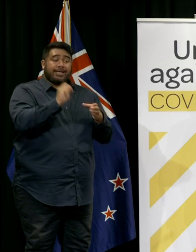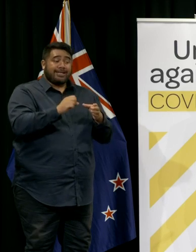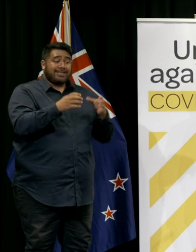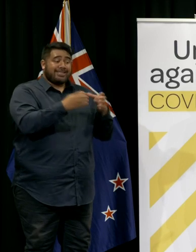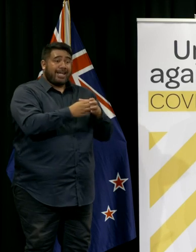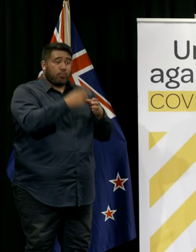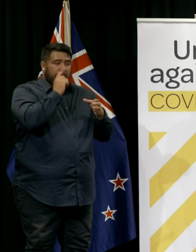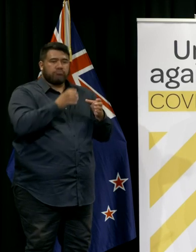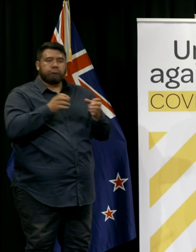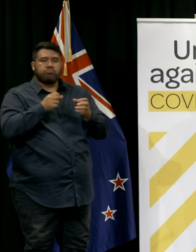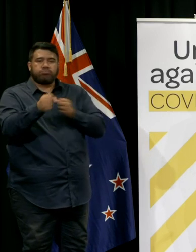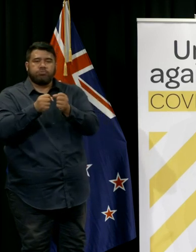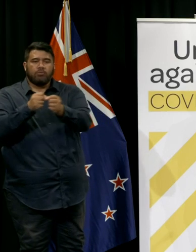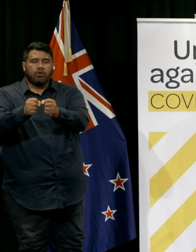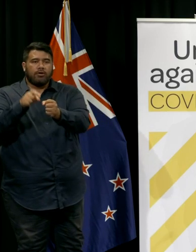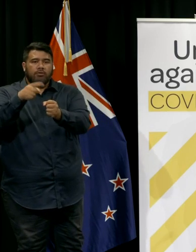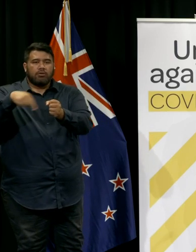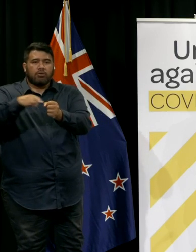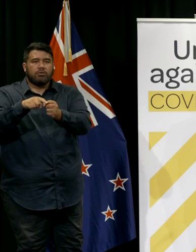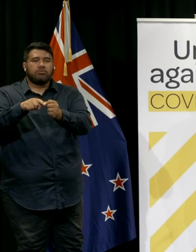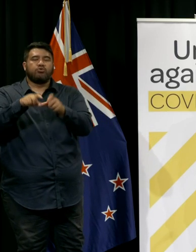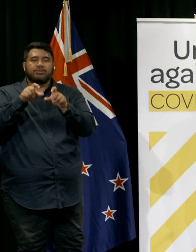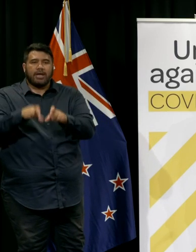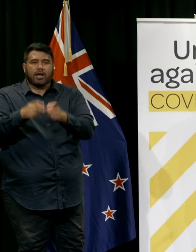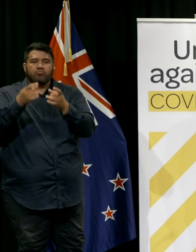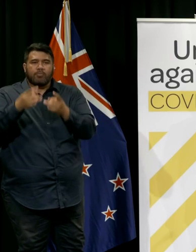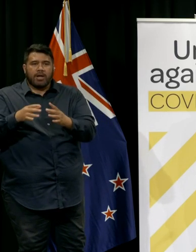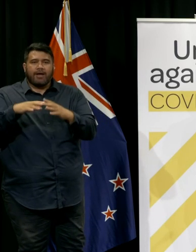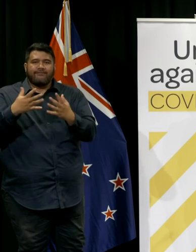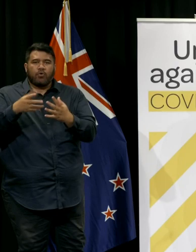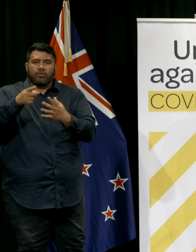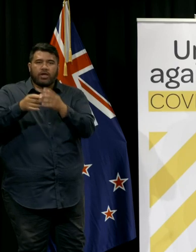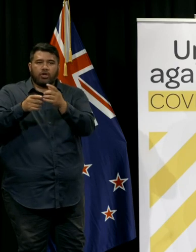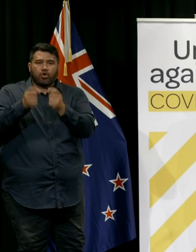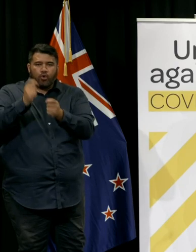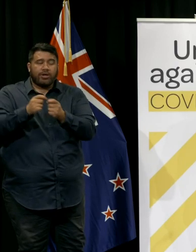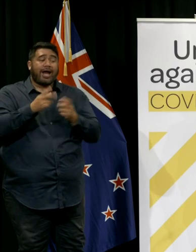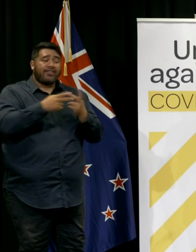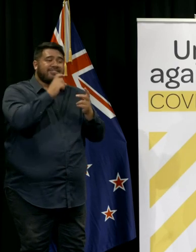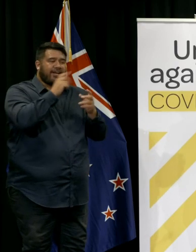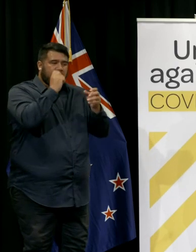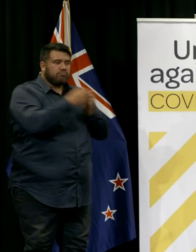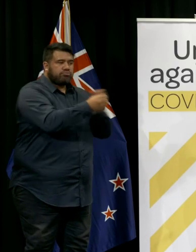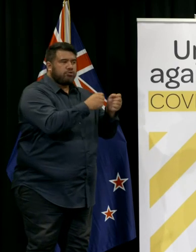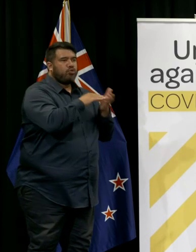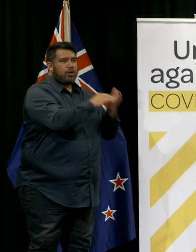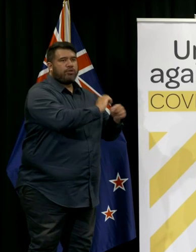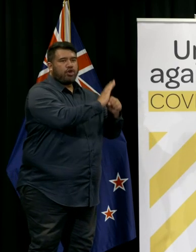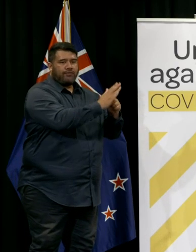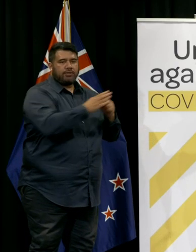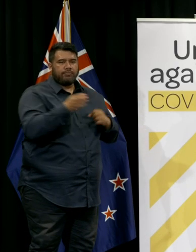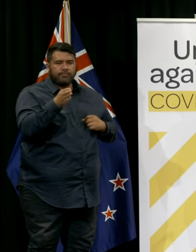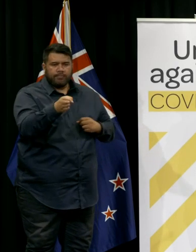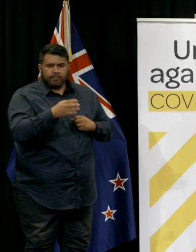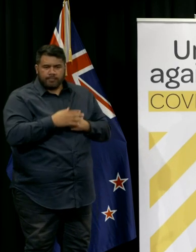onto other matters. Some of that team will stay to prepare for sentencing. Of that, I've got 600 or so people who were processed at Auckland